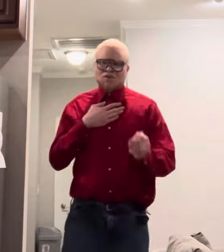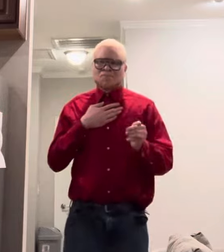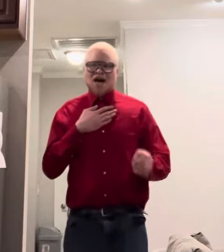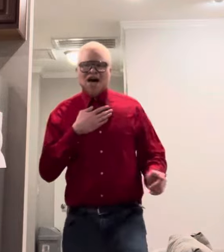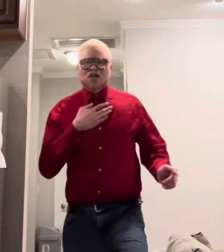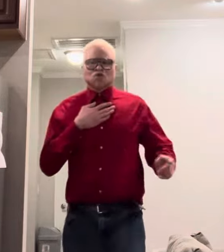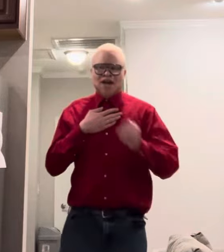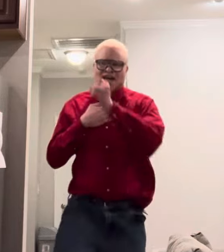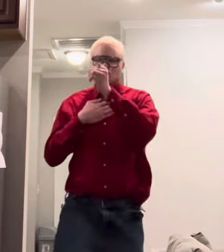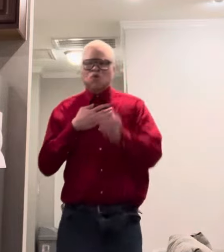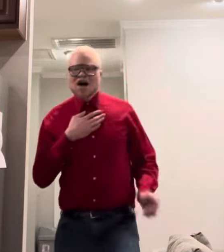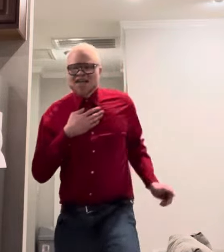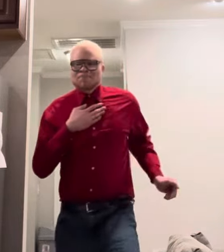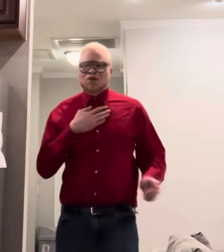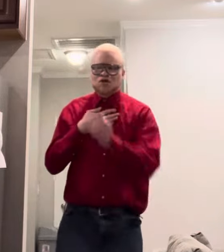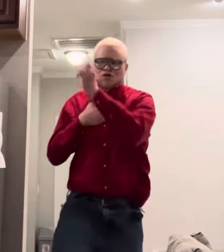by the red, white, and blue.